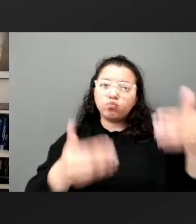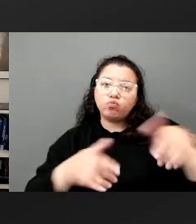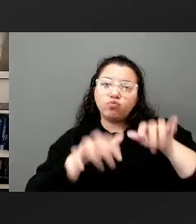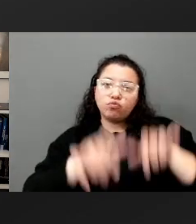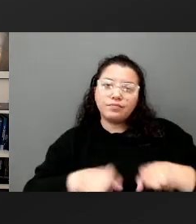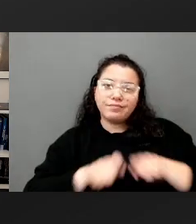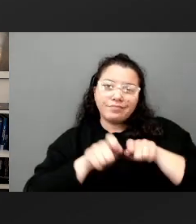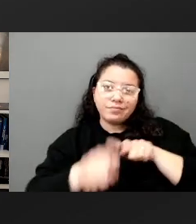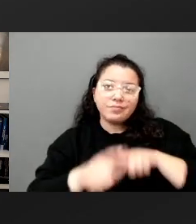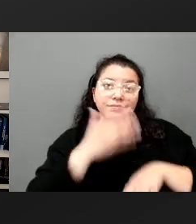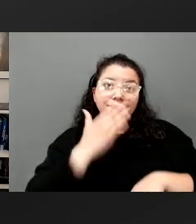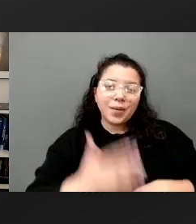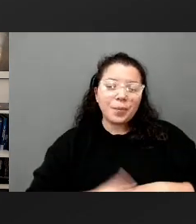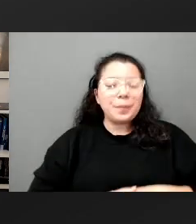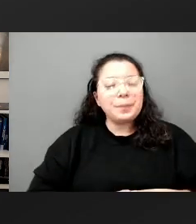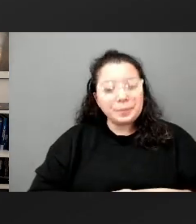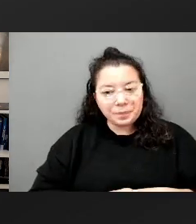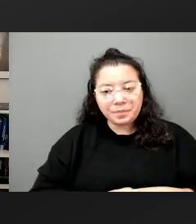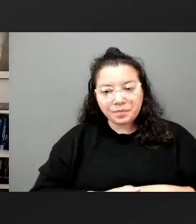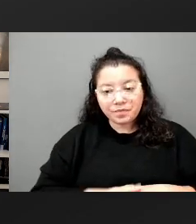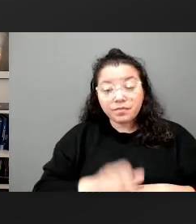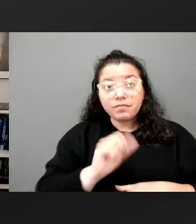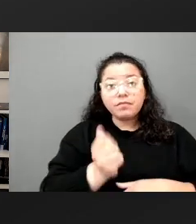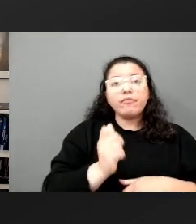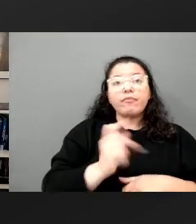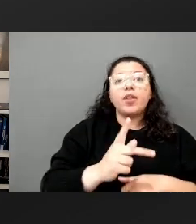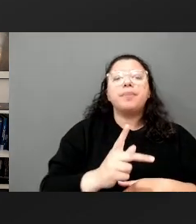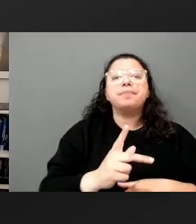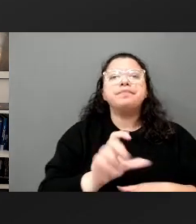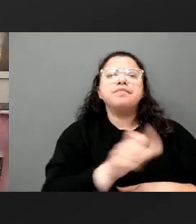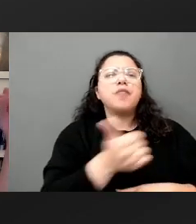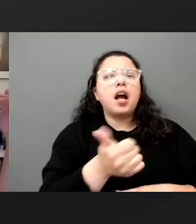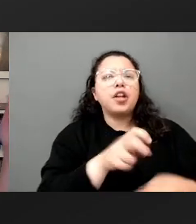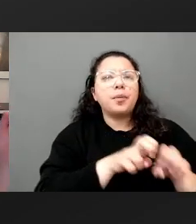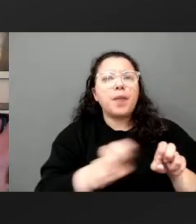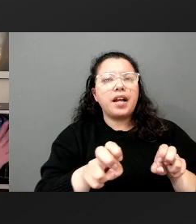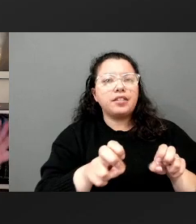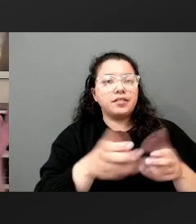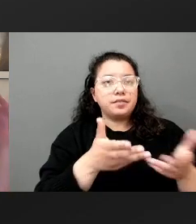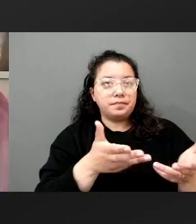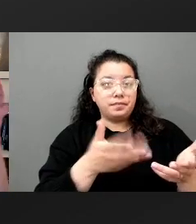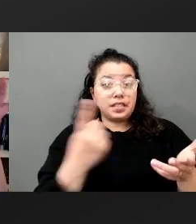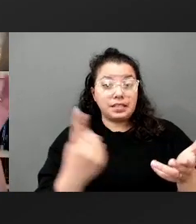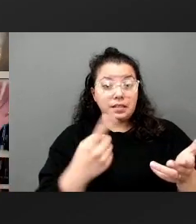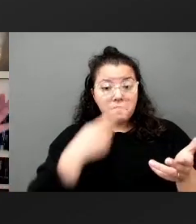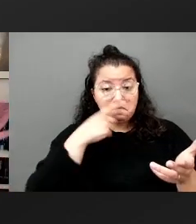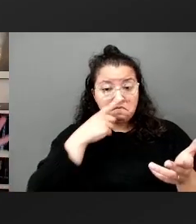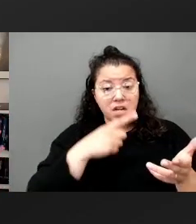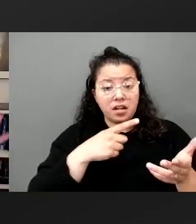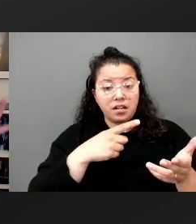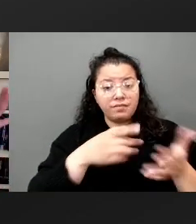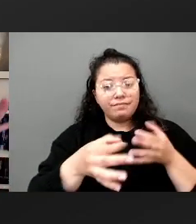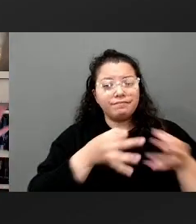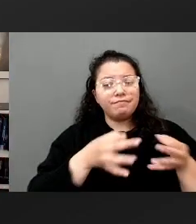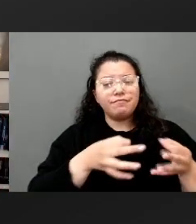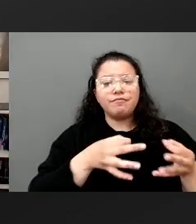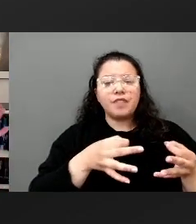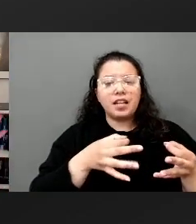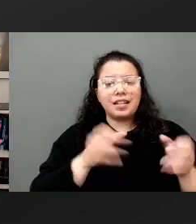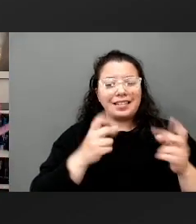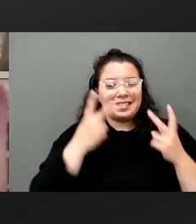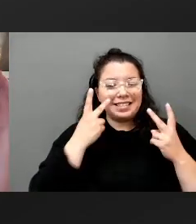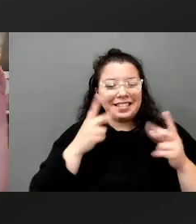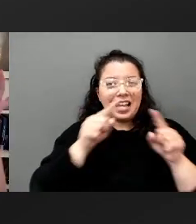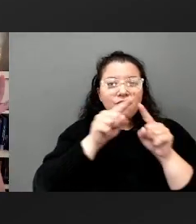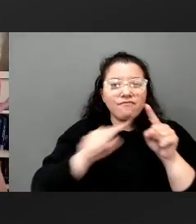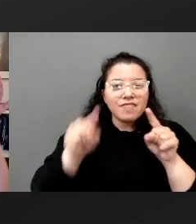panelists, can someone talk more about kind of these rays that we're seeing, kind of these rings, these arcs,